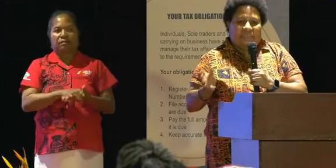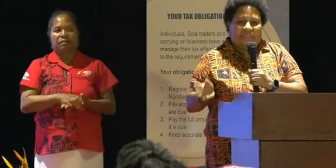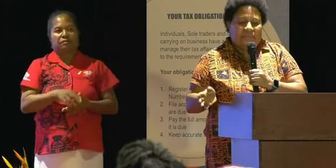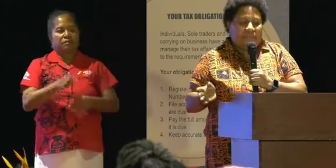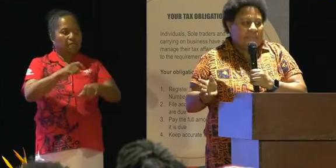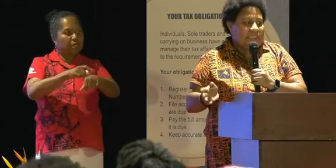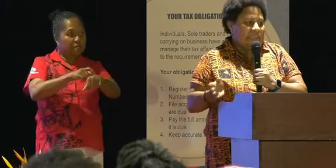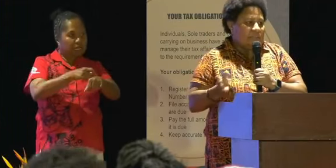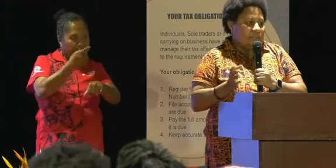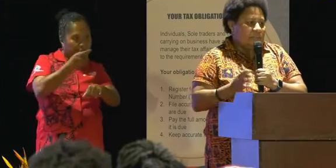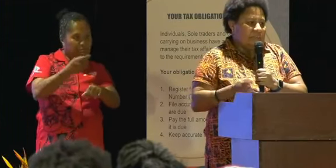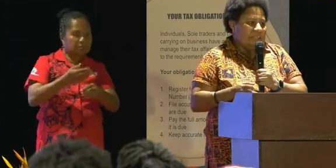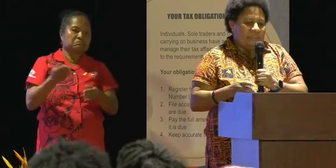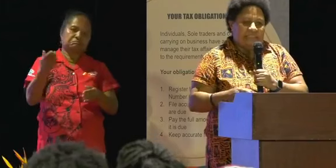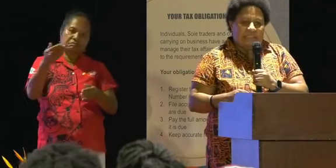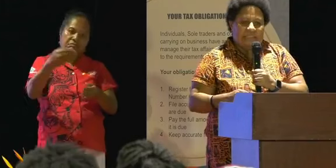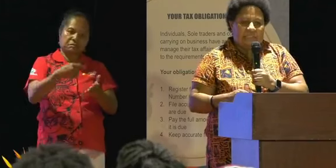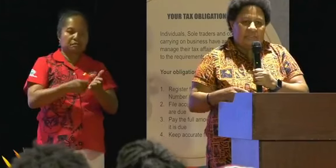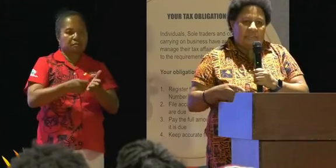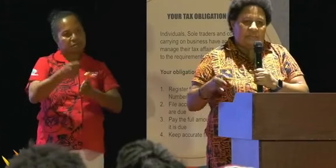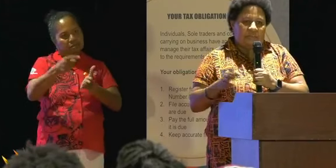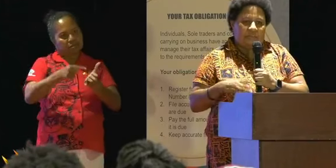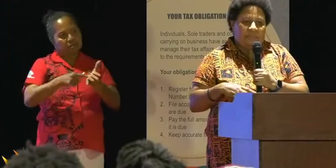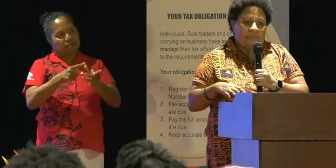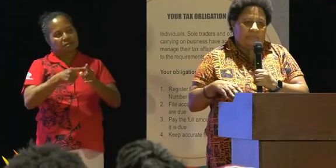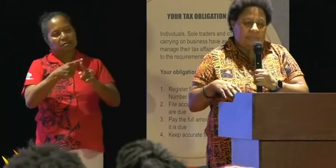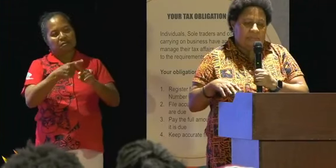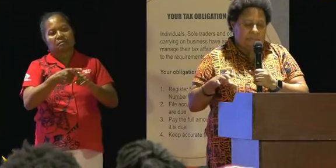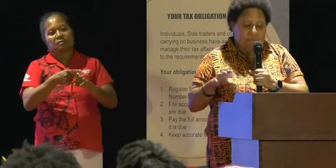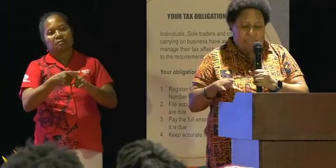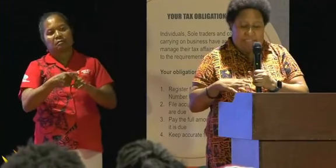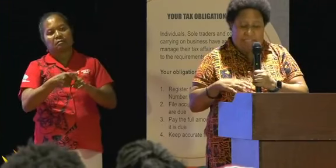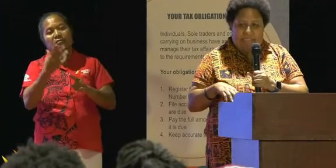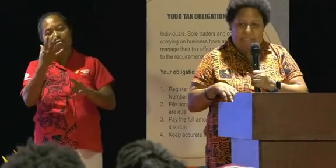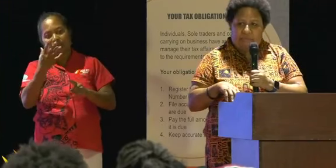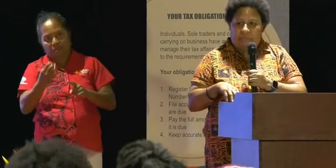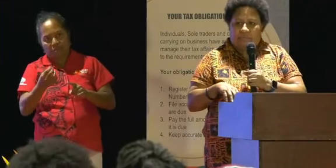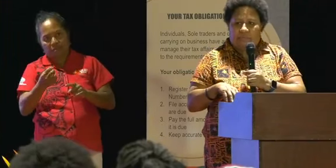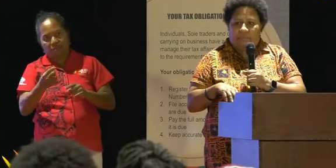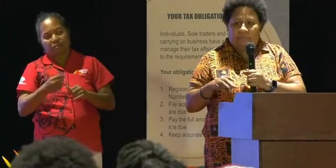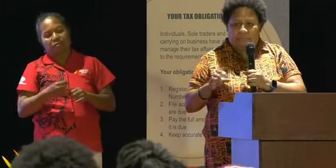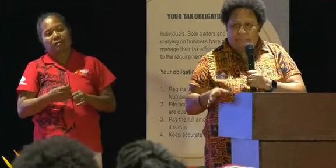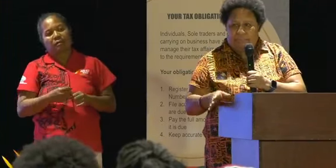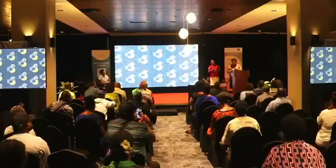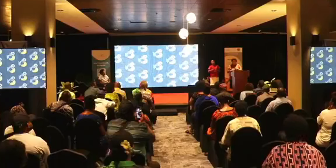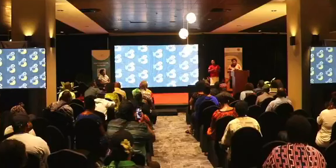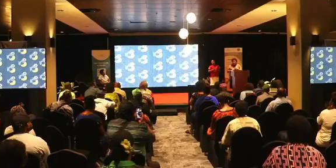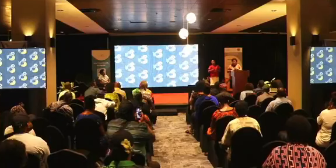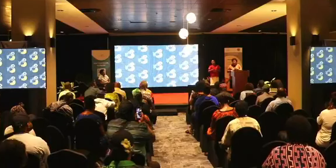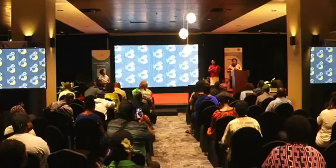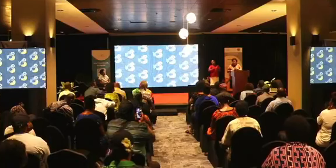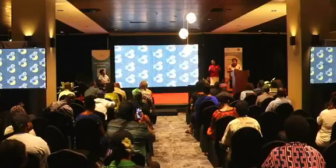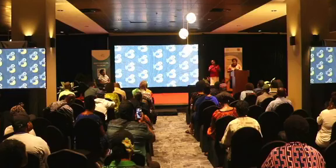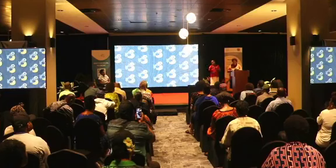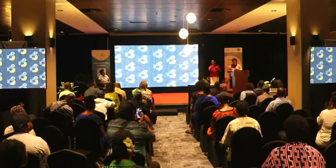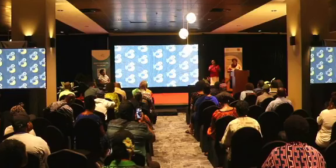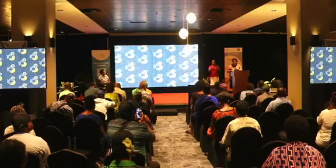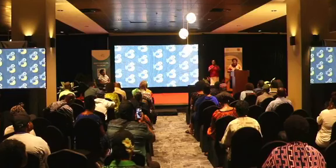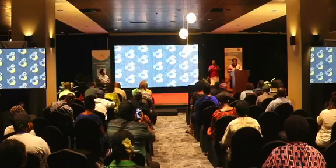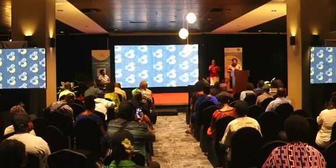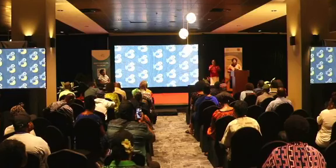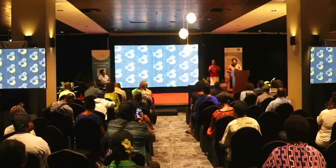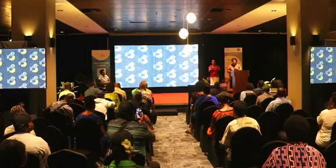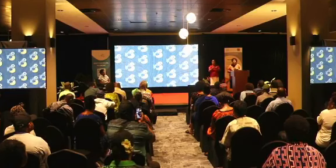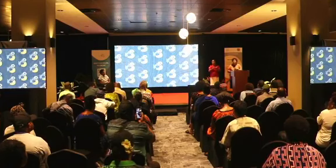late in filing your returns or paying your taxes, you can also always enter into payment arrangements or